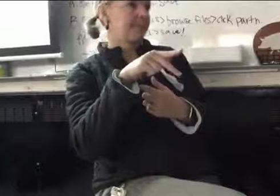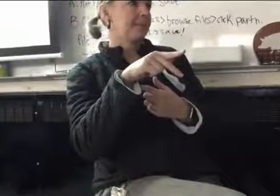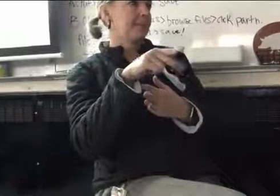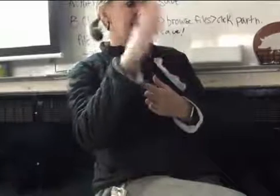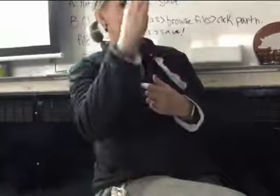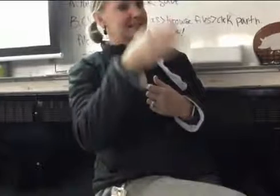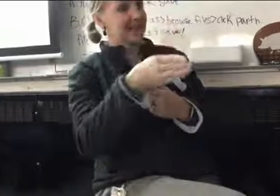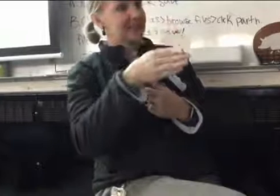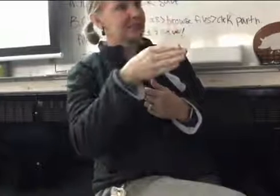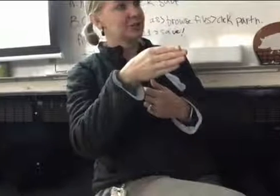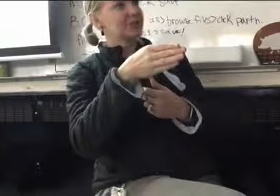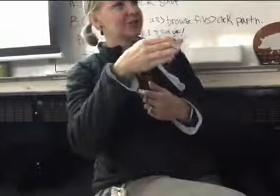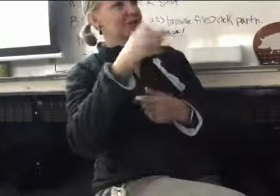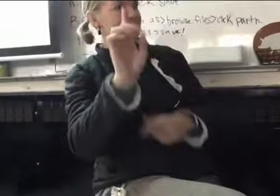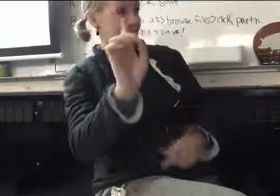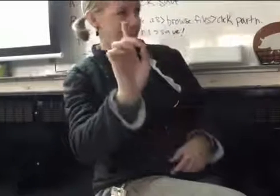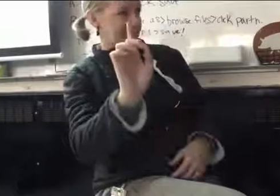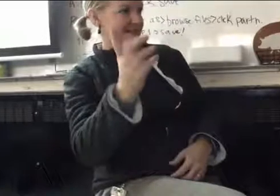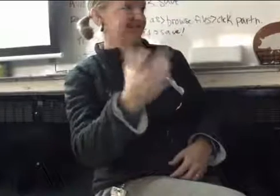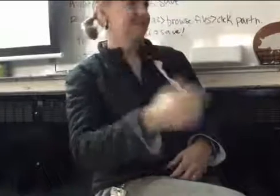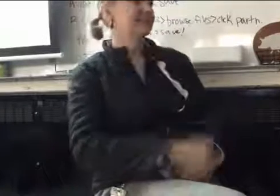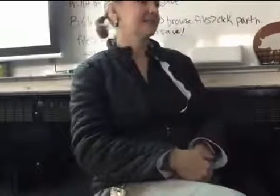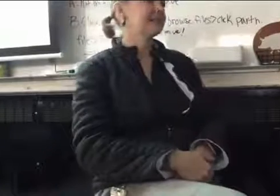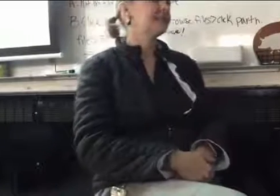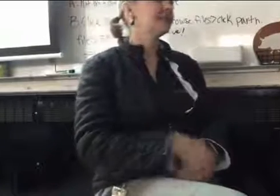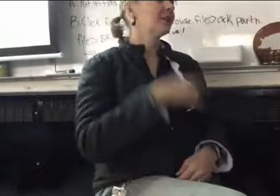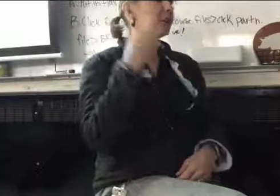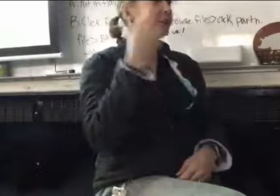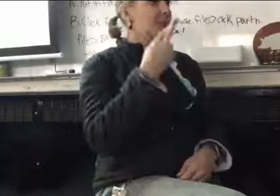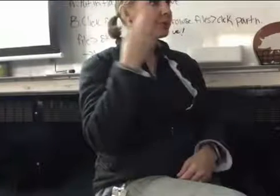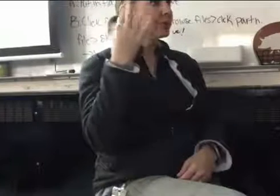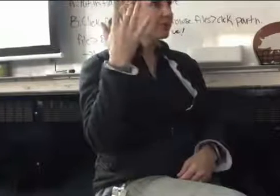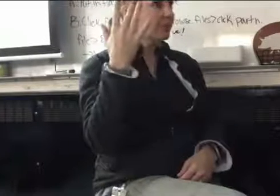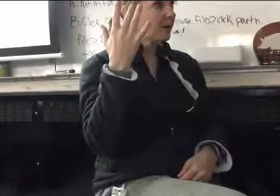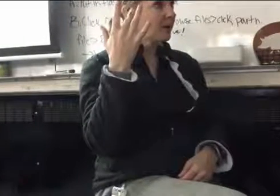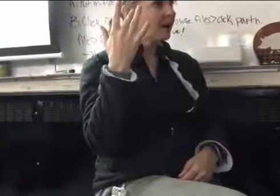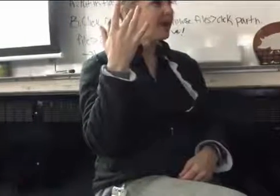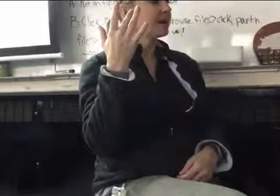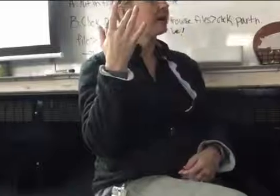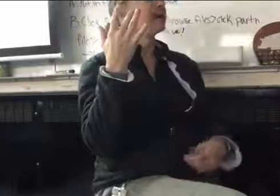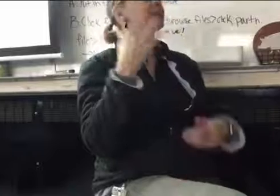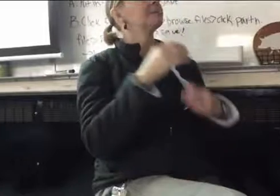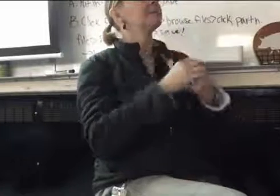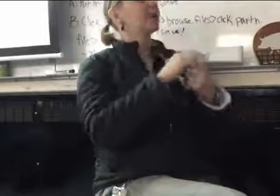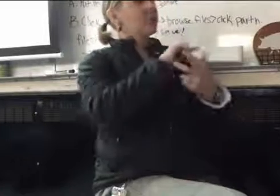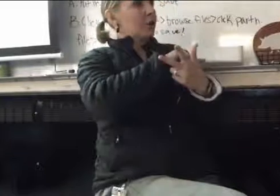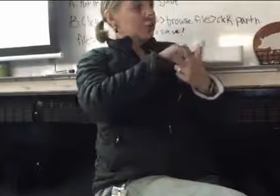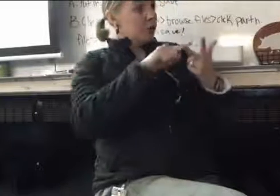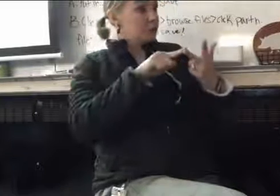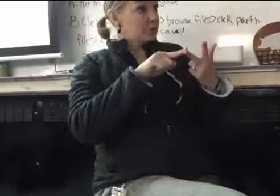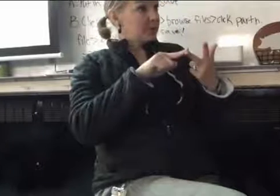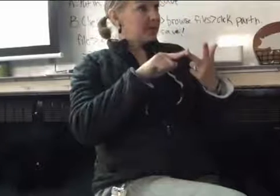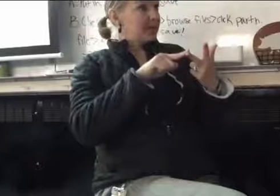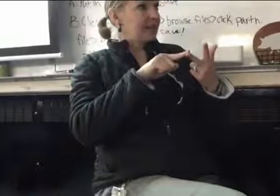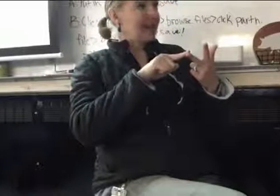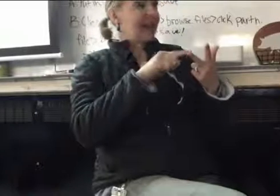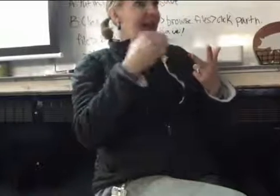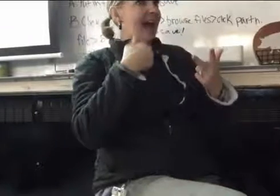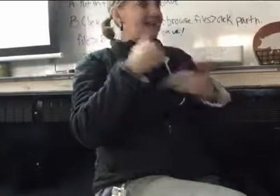/ the Democrats. And the reason why is because those three parties have been around